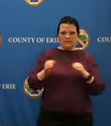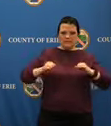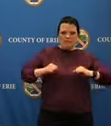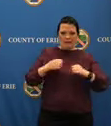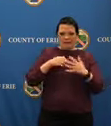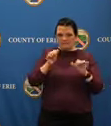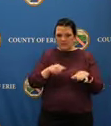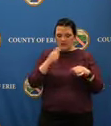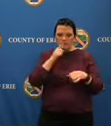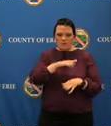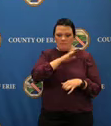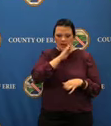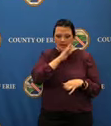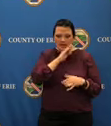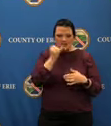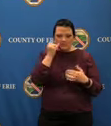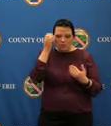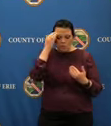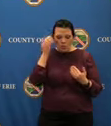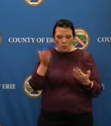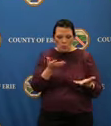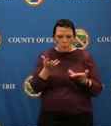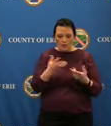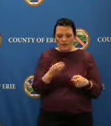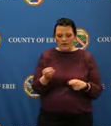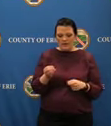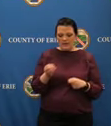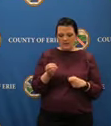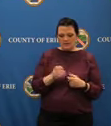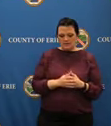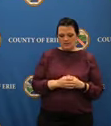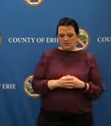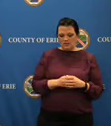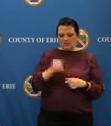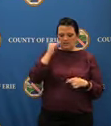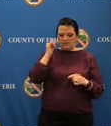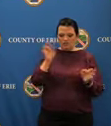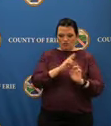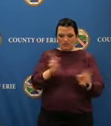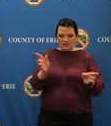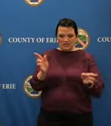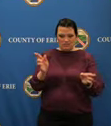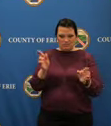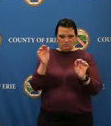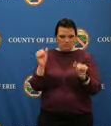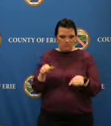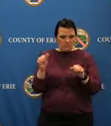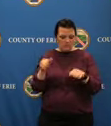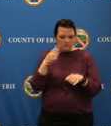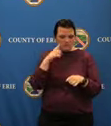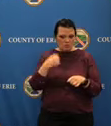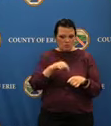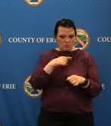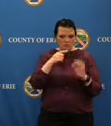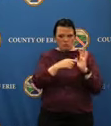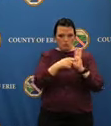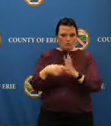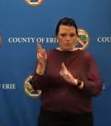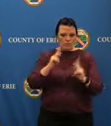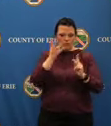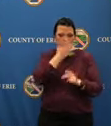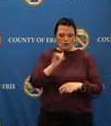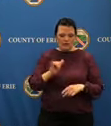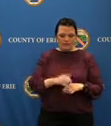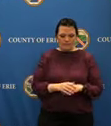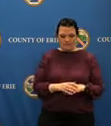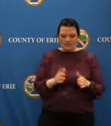terms of beds, if it's known right now? And if it's ready, is it possible for us to be able to show the public what it looks like?